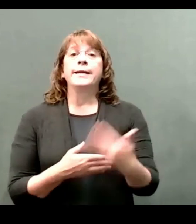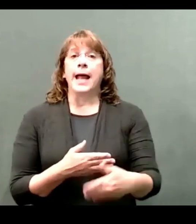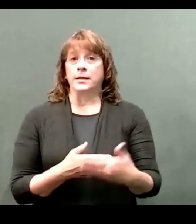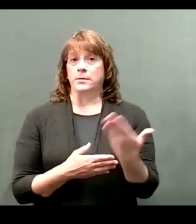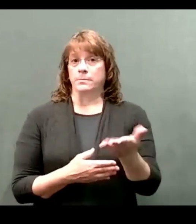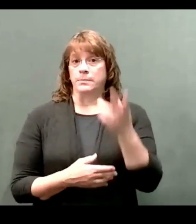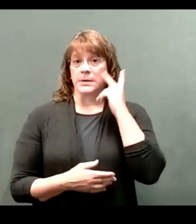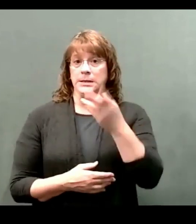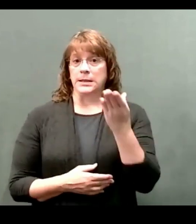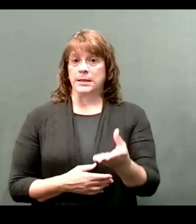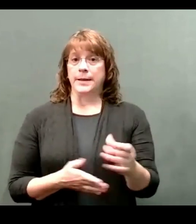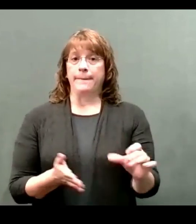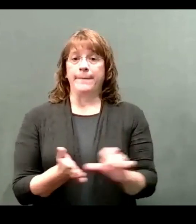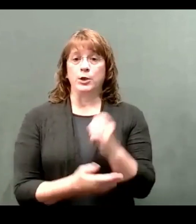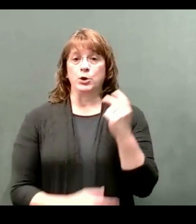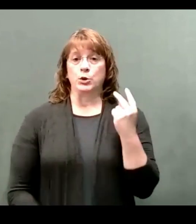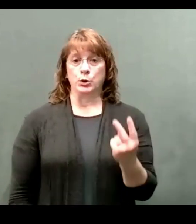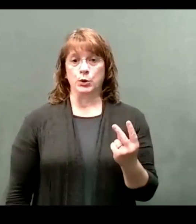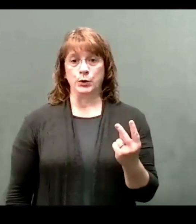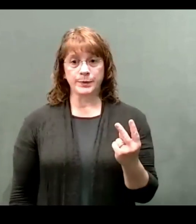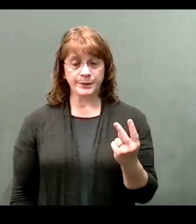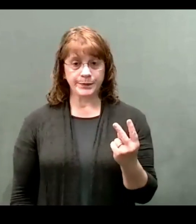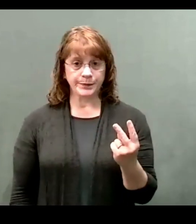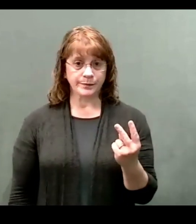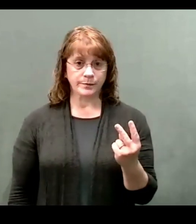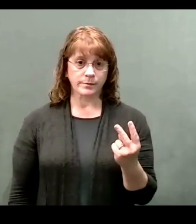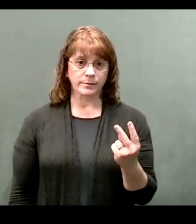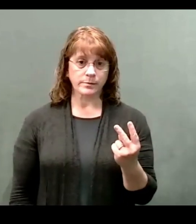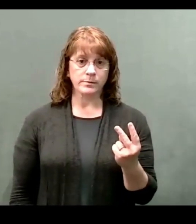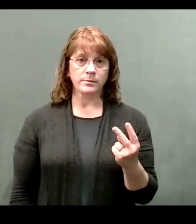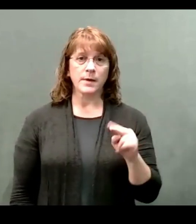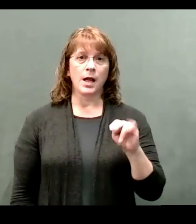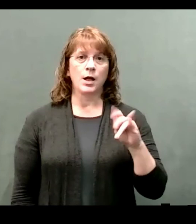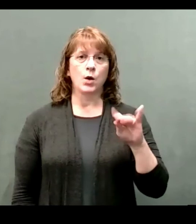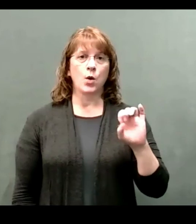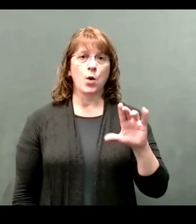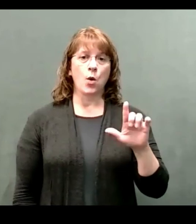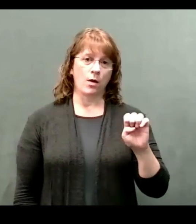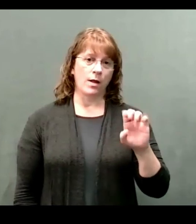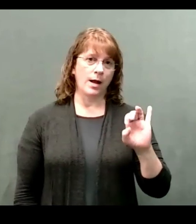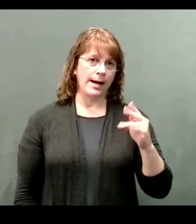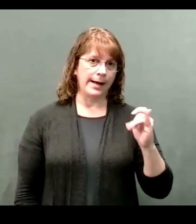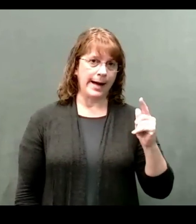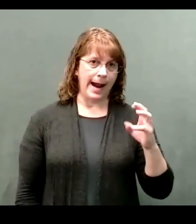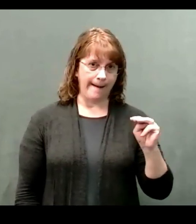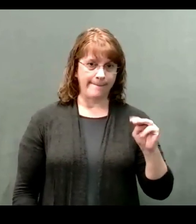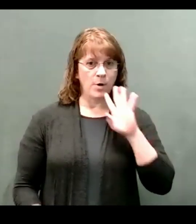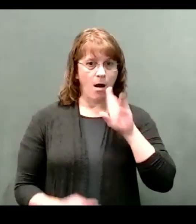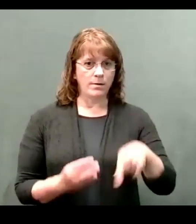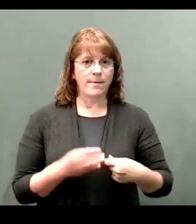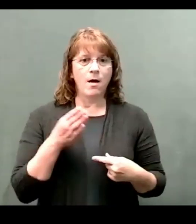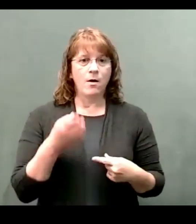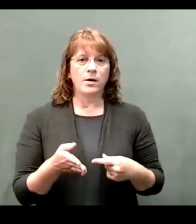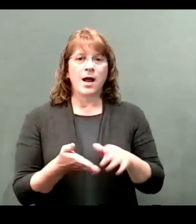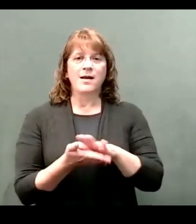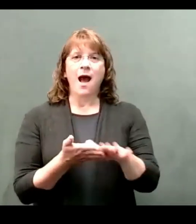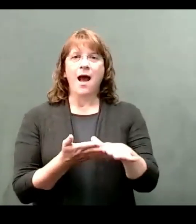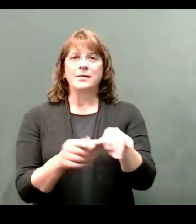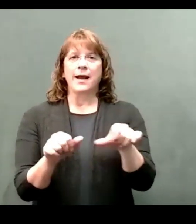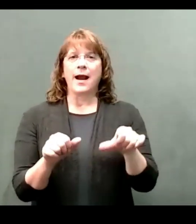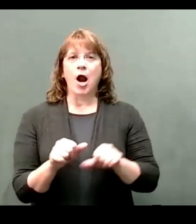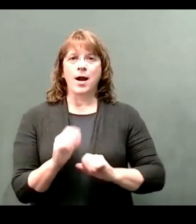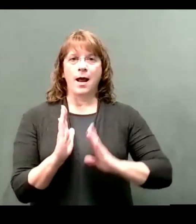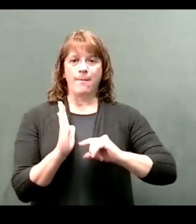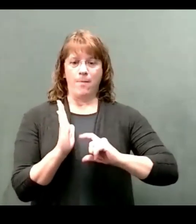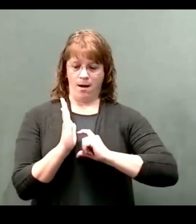next thing that you'll see is on page 2 here. As Nicole Cunningham talked about, there's this nice little area